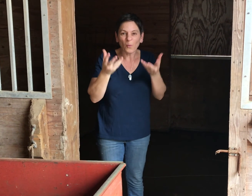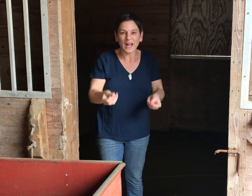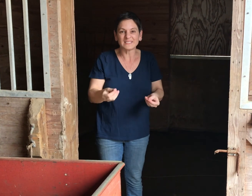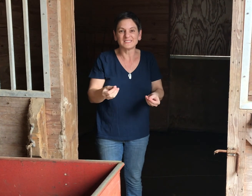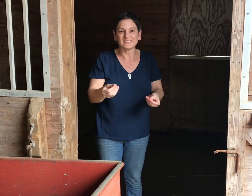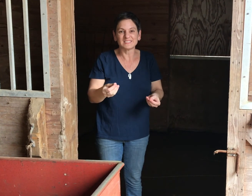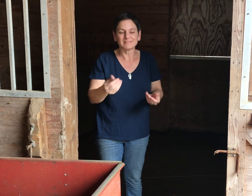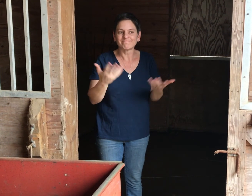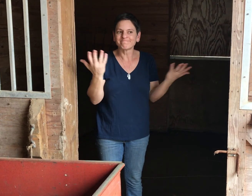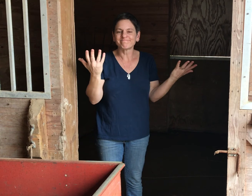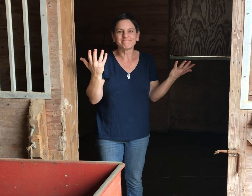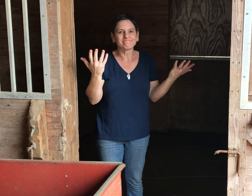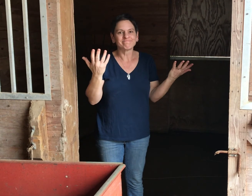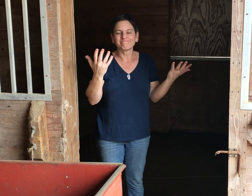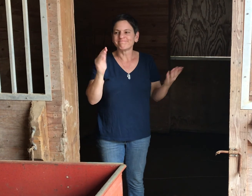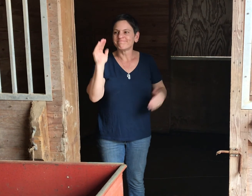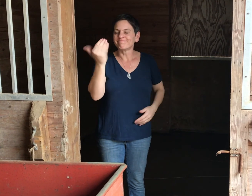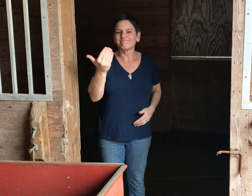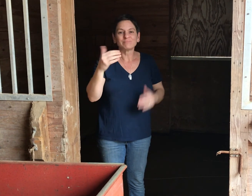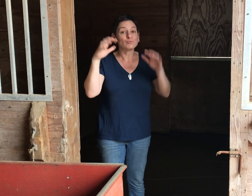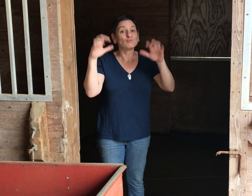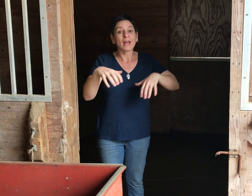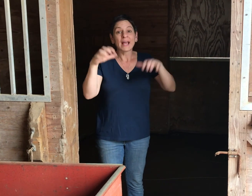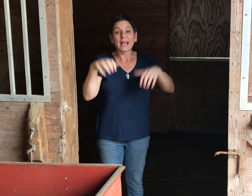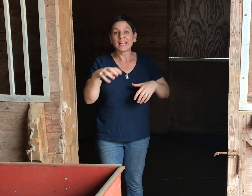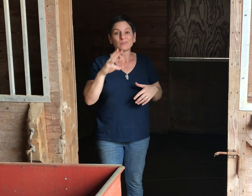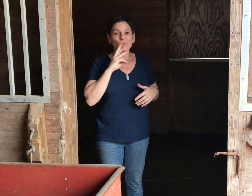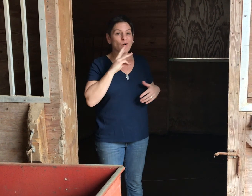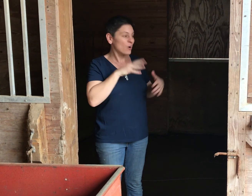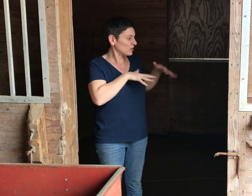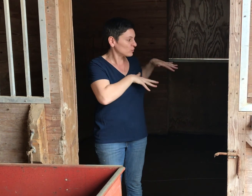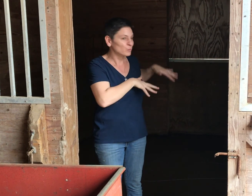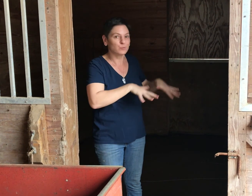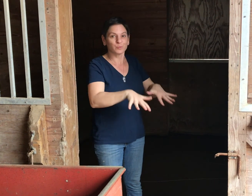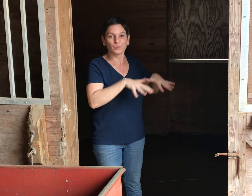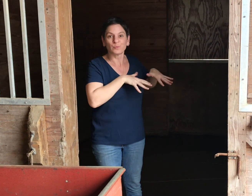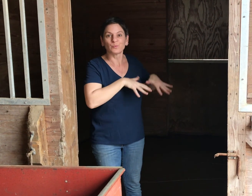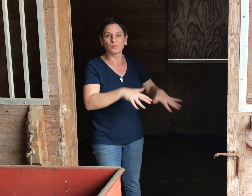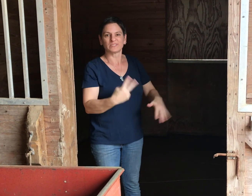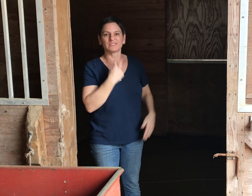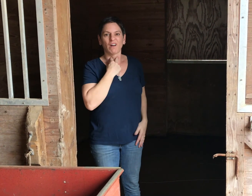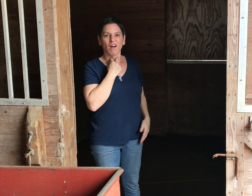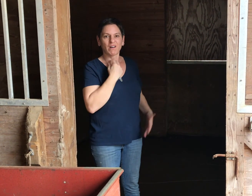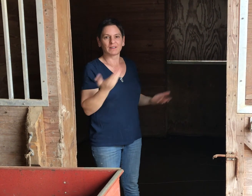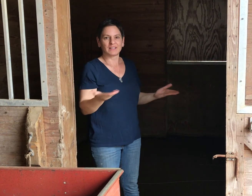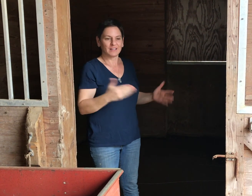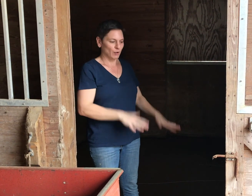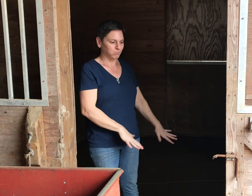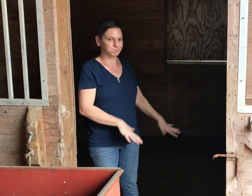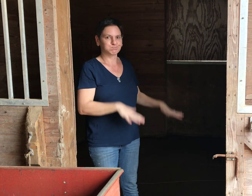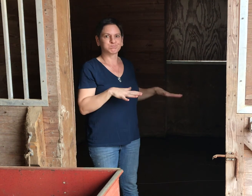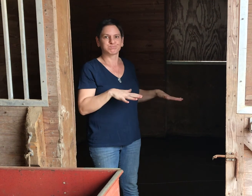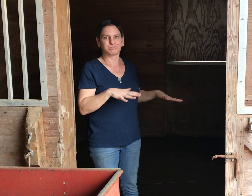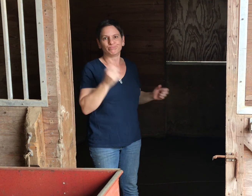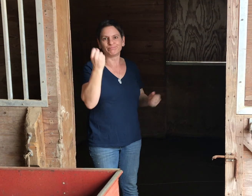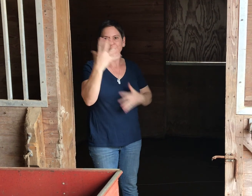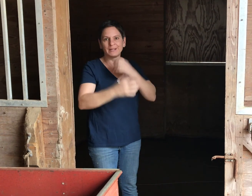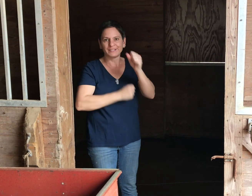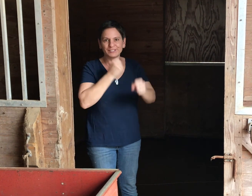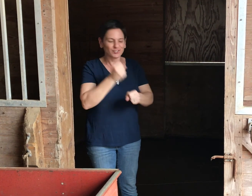This stall here is very wet. Apparently every time it rains, the rainwater comes in and just stands